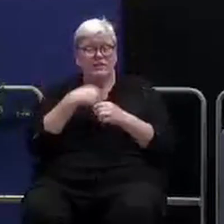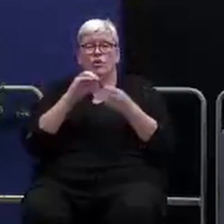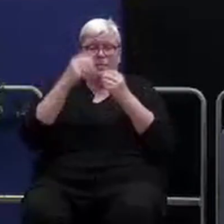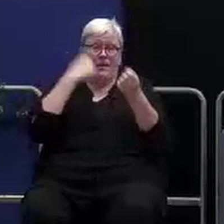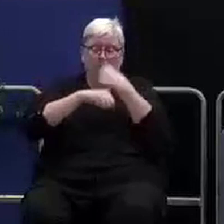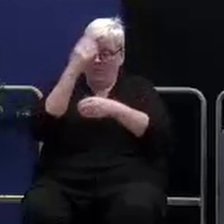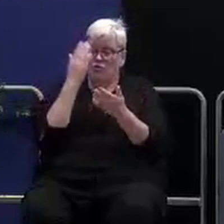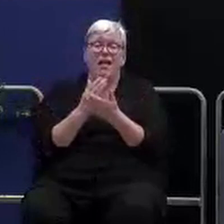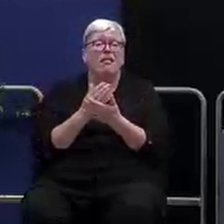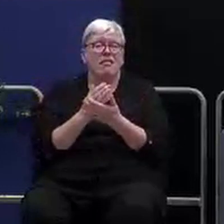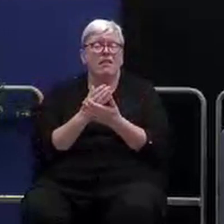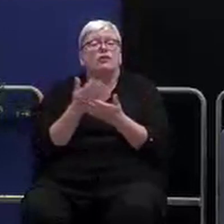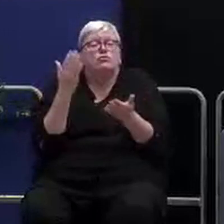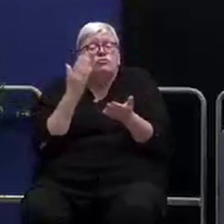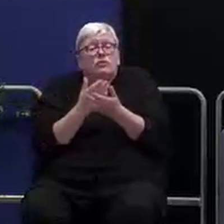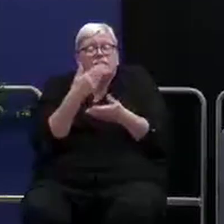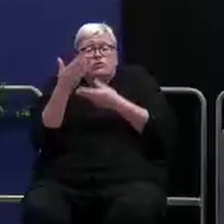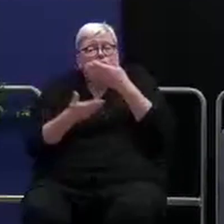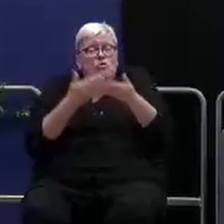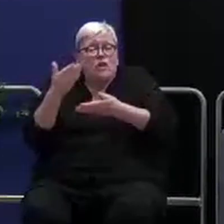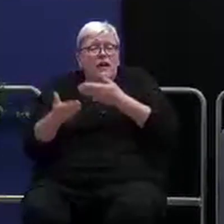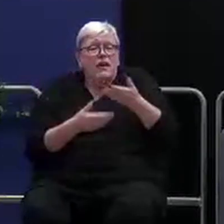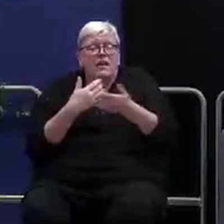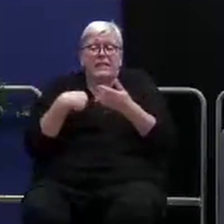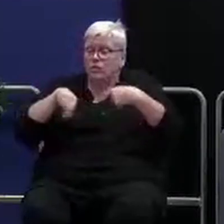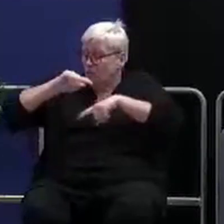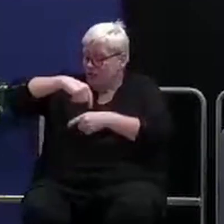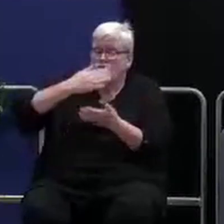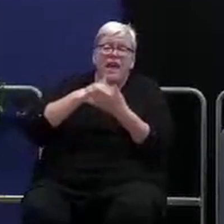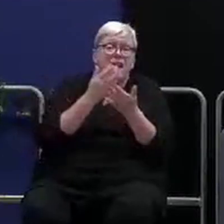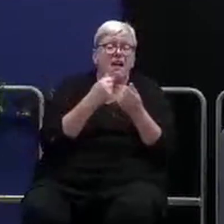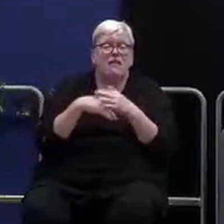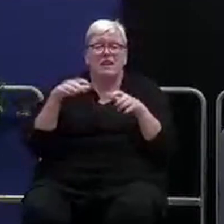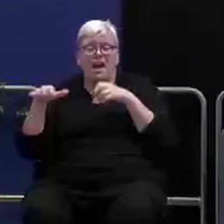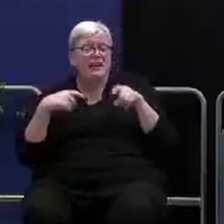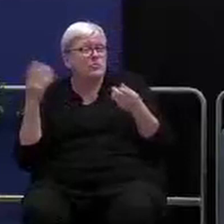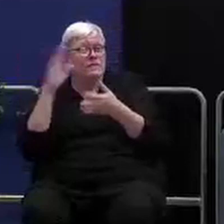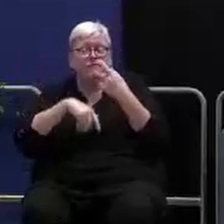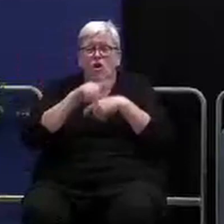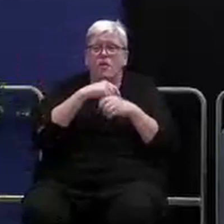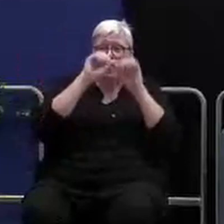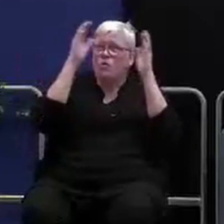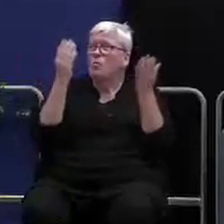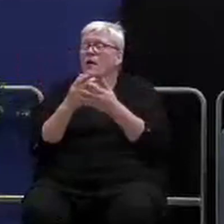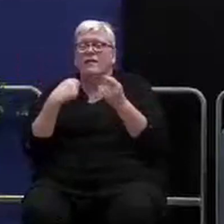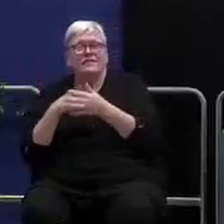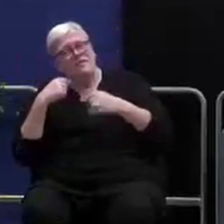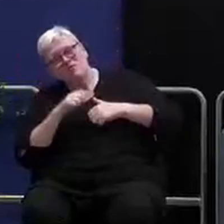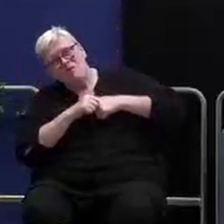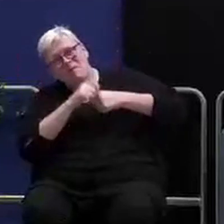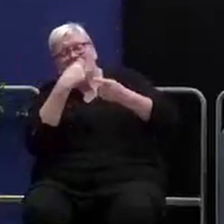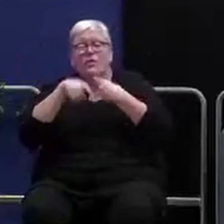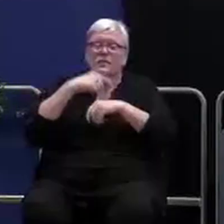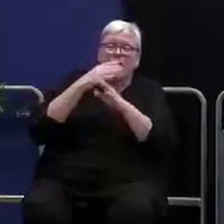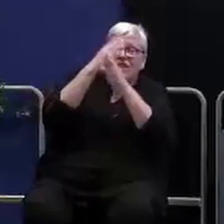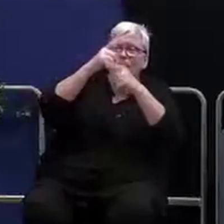real. And it is the story just as much of the stories we shared and of the animals that filled them, a world of fable and romance that we lived in,